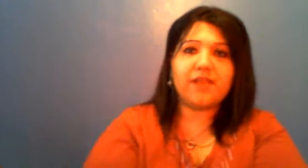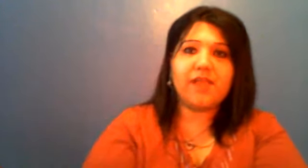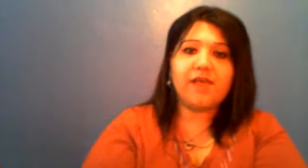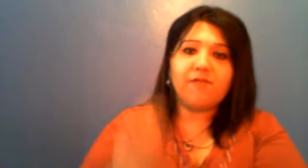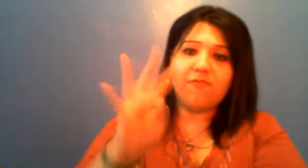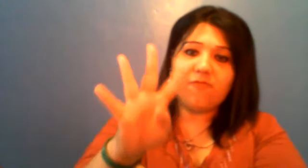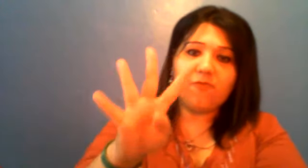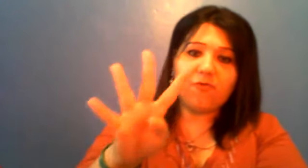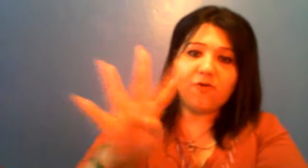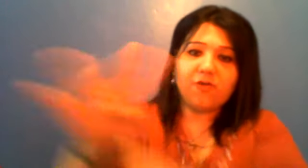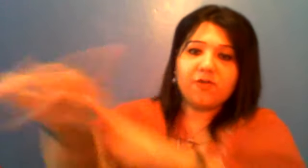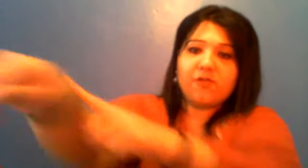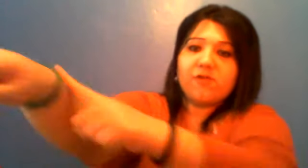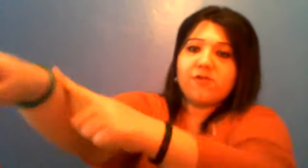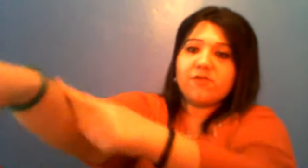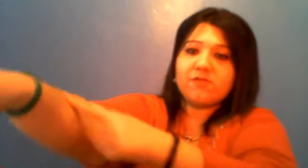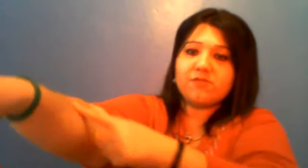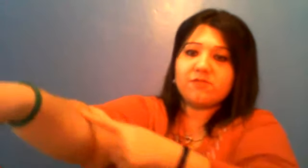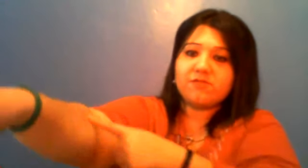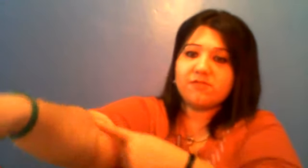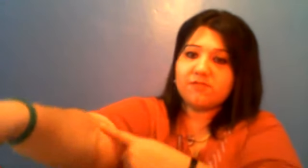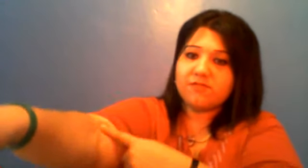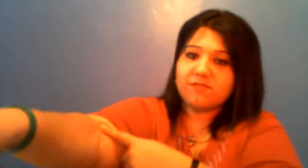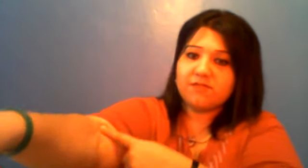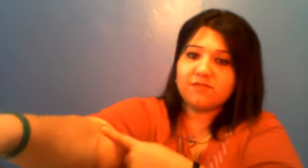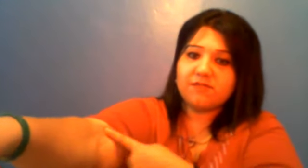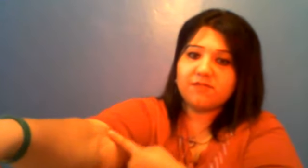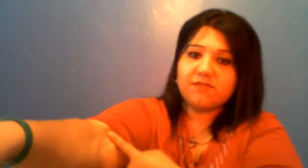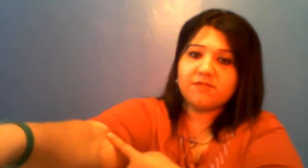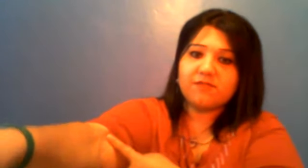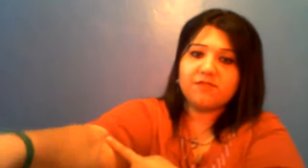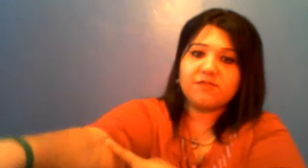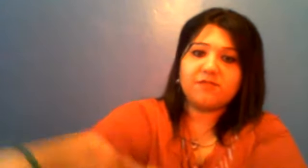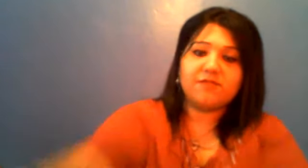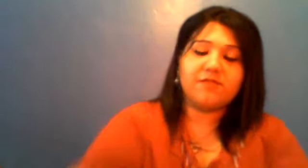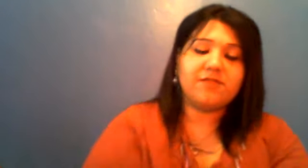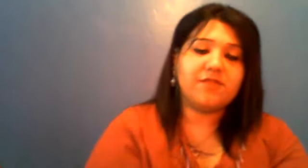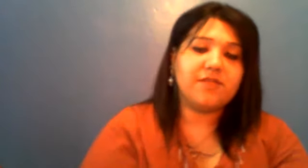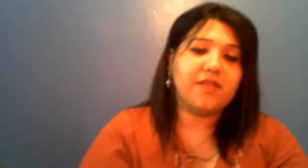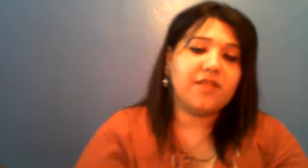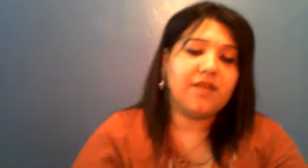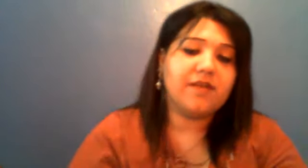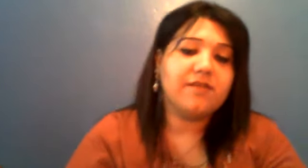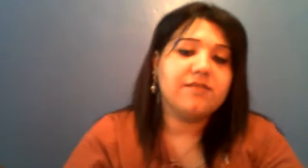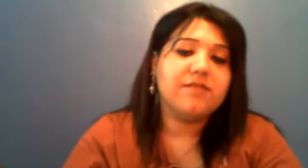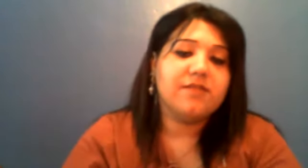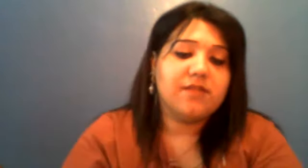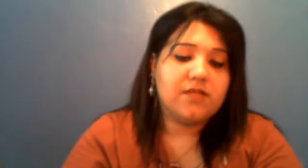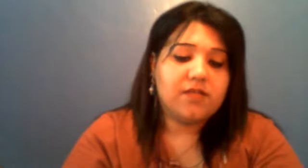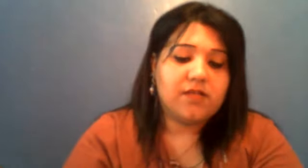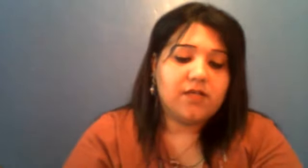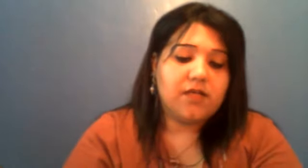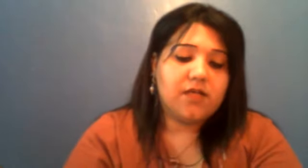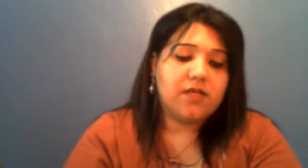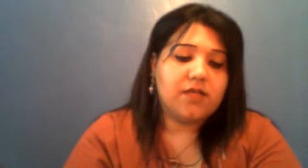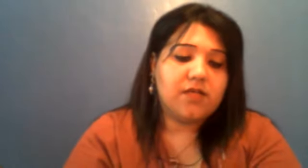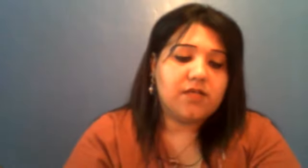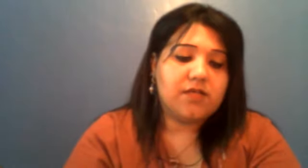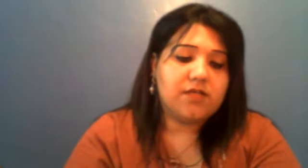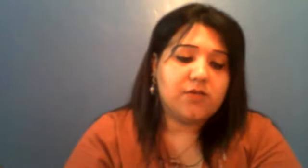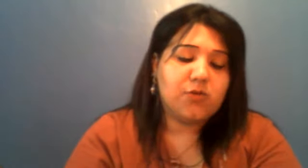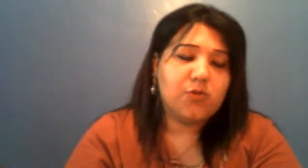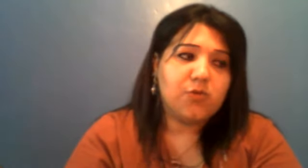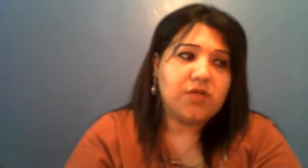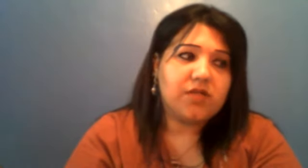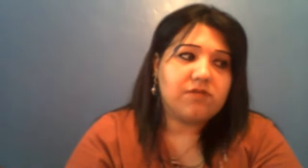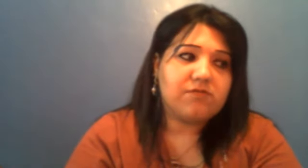not for long, like that. Uh, what else?